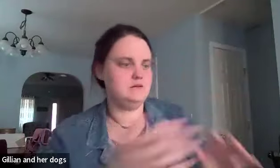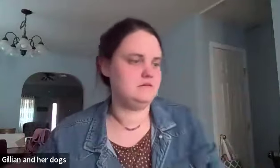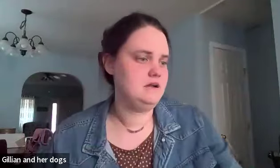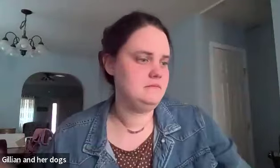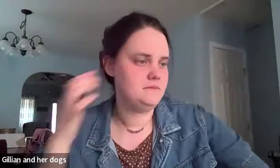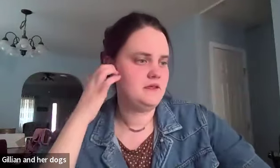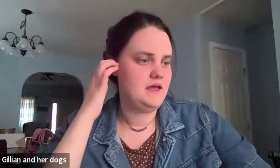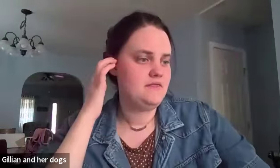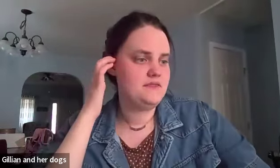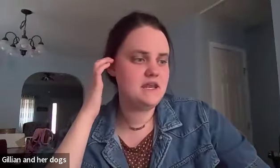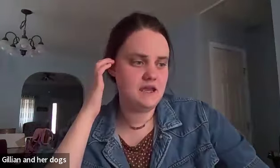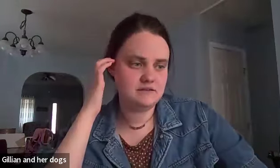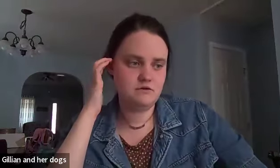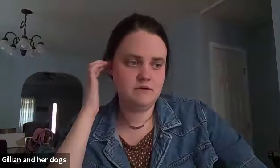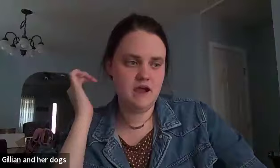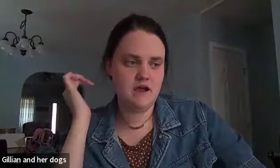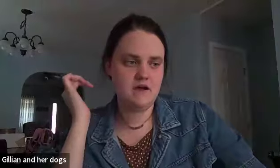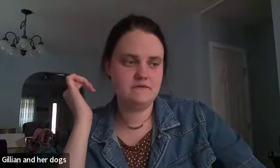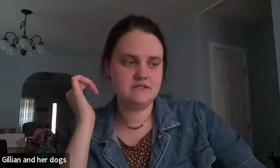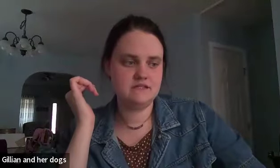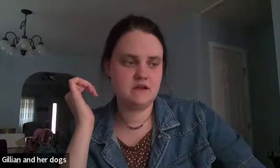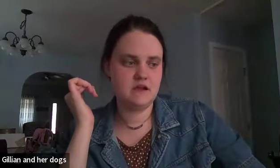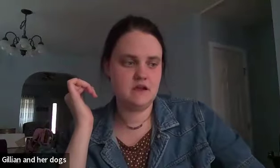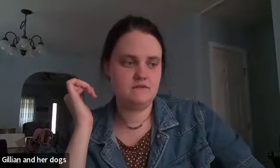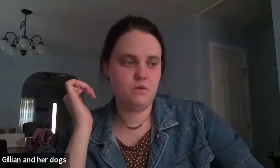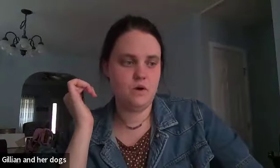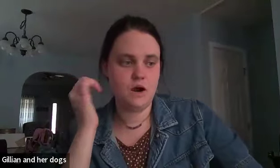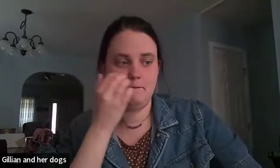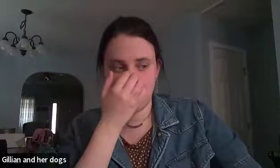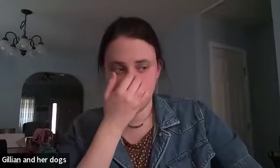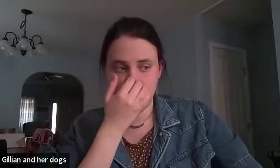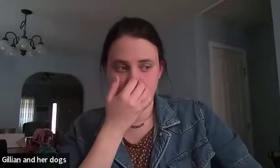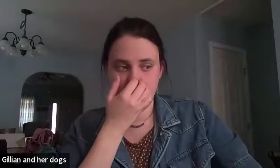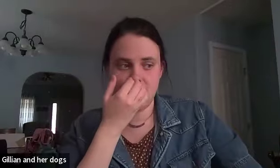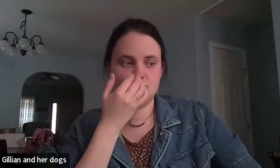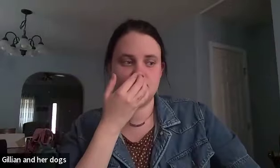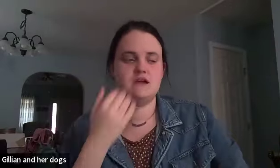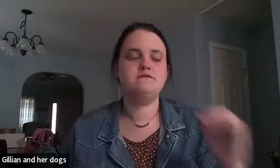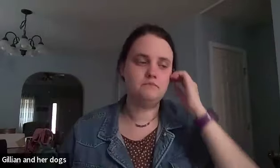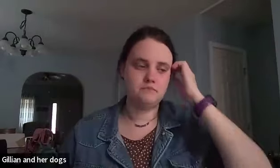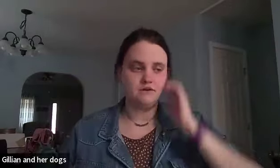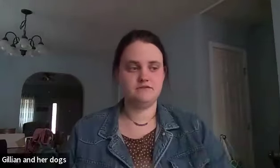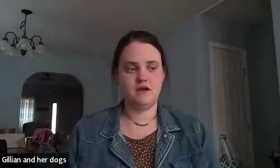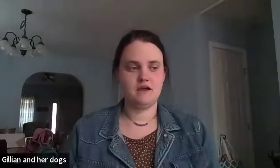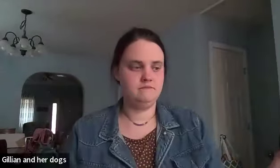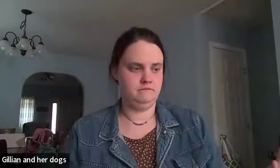All right. The next one we have is the sign for butterfly. And so the sign for butterfly,